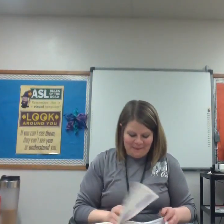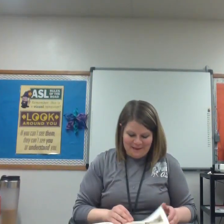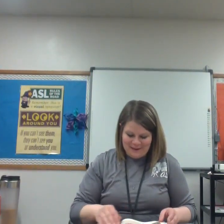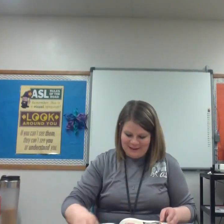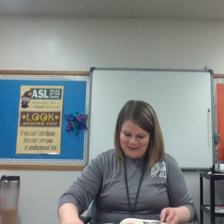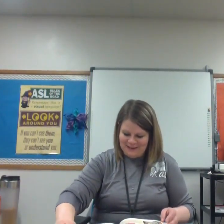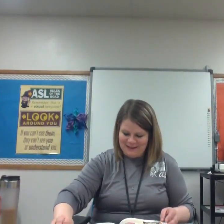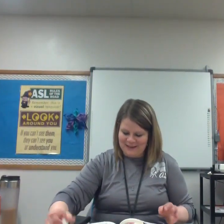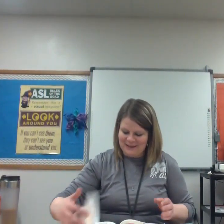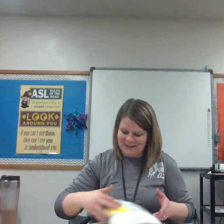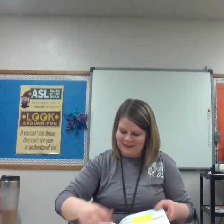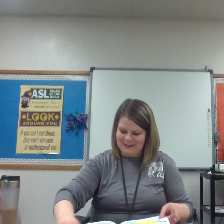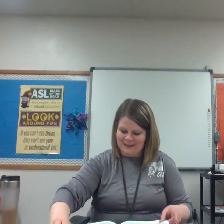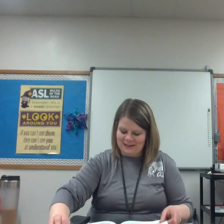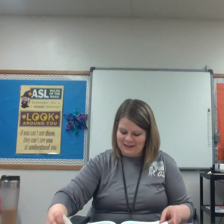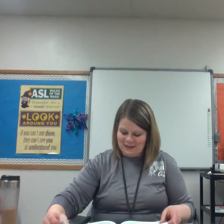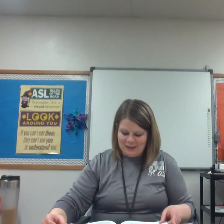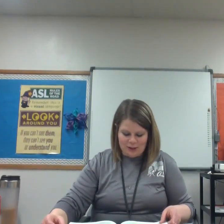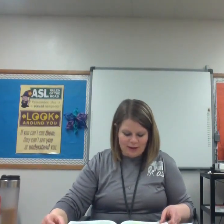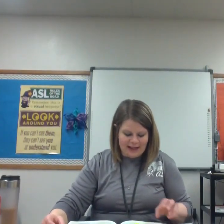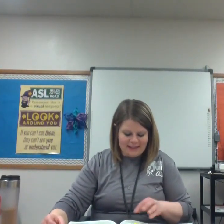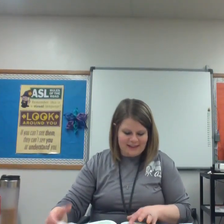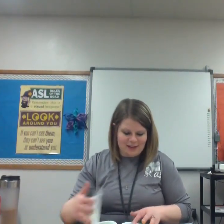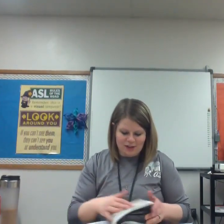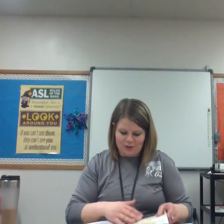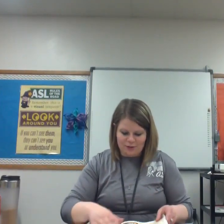o'clock tonight, it would be going off. So let's do